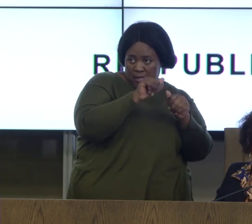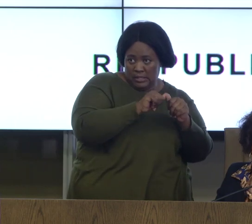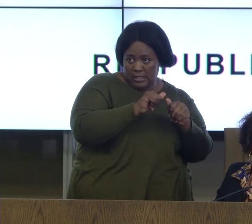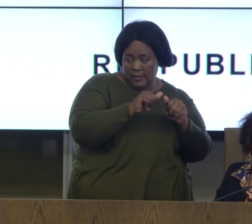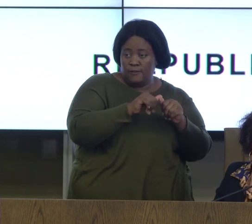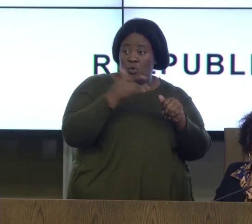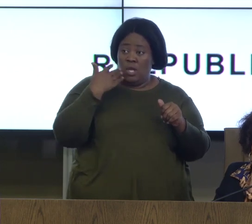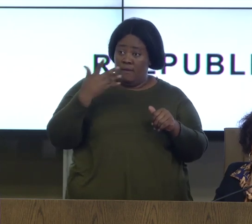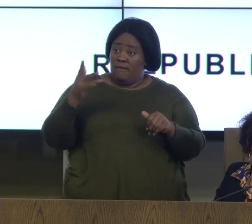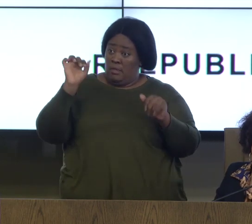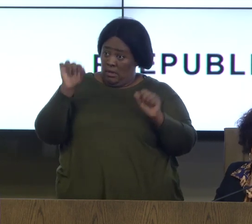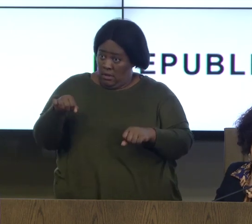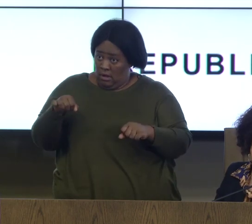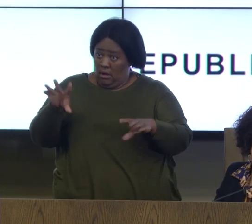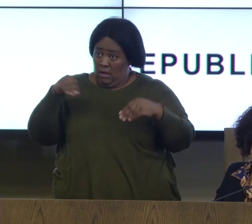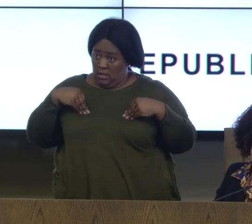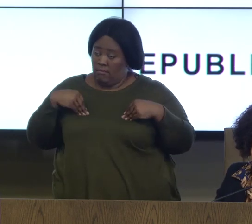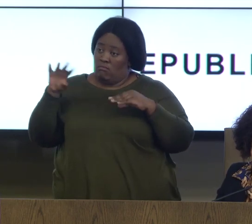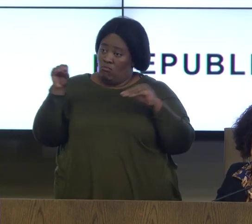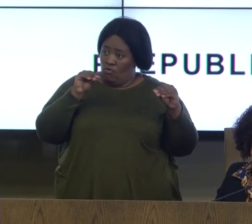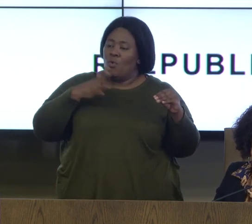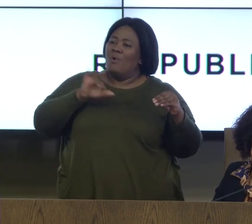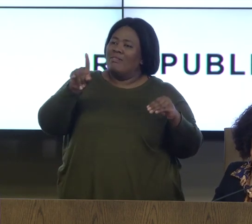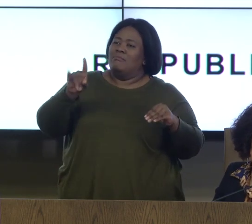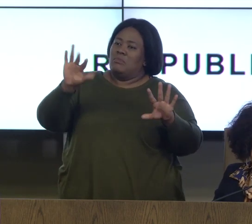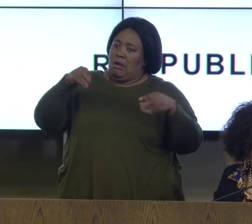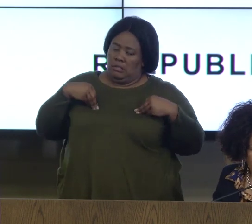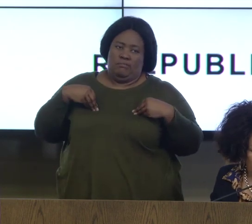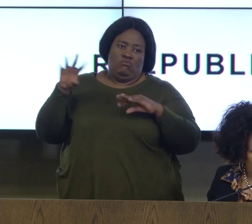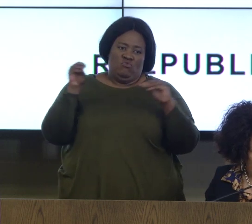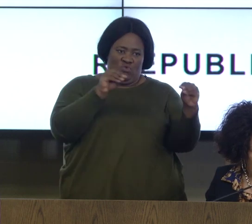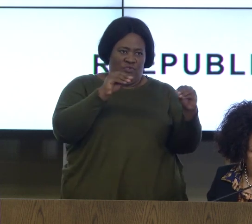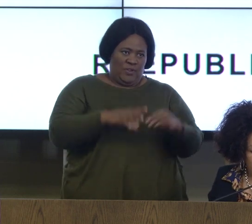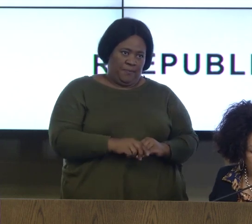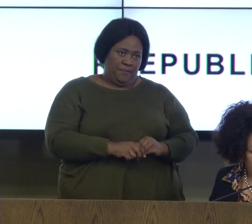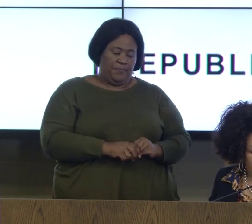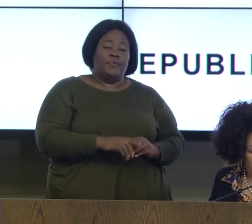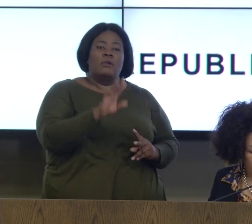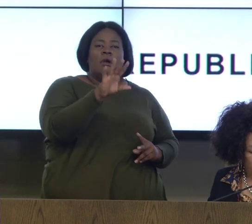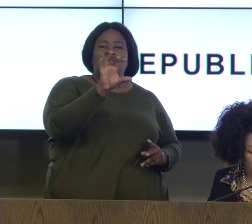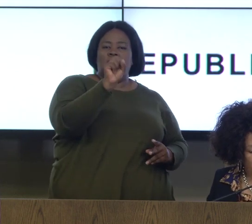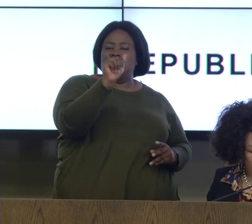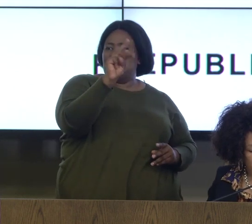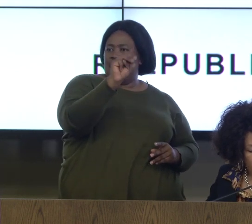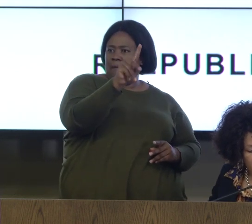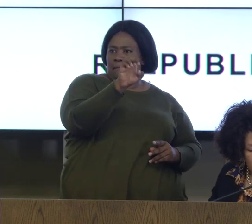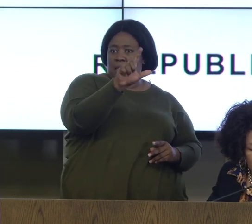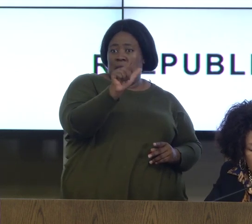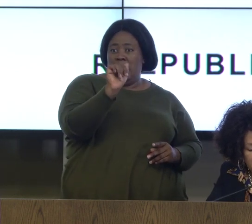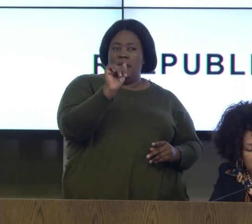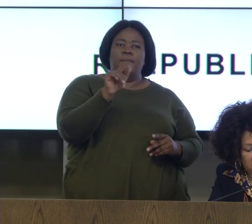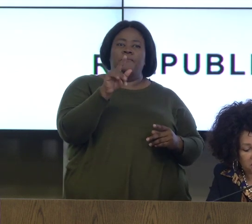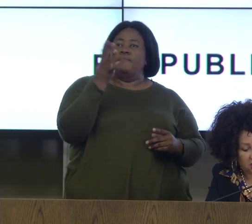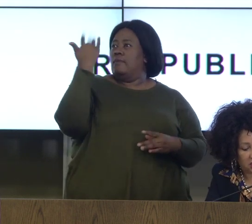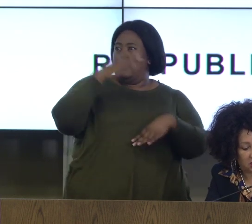those areas, we would like them to do so willingly. Samgele, the last time I spoke here,